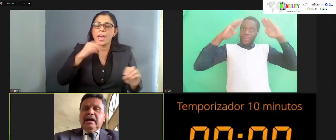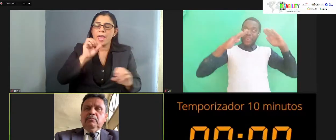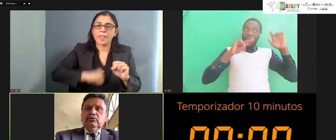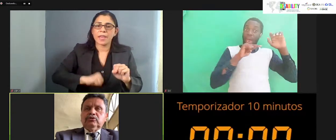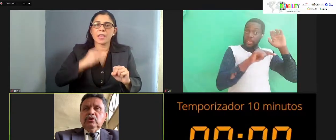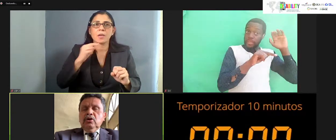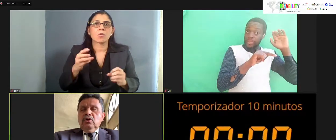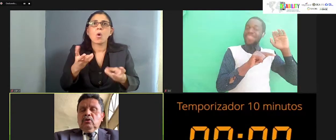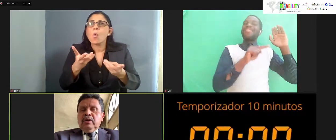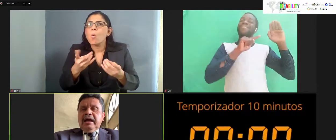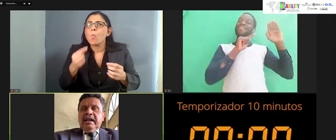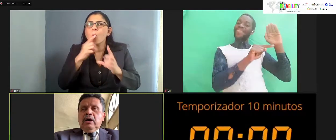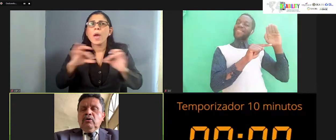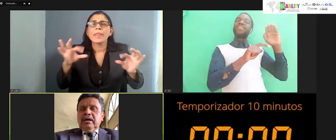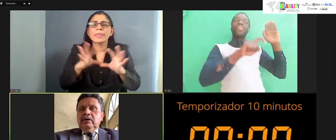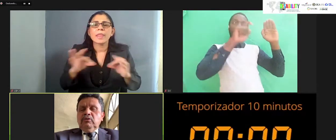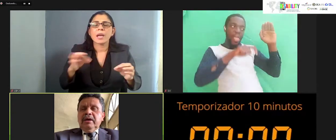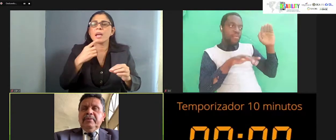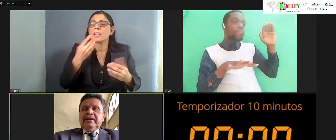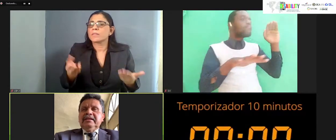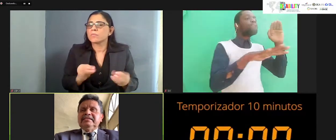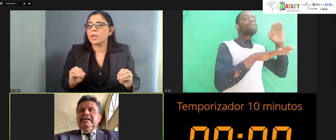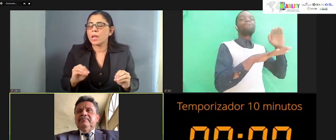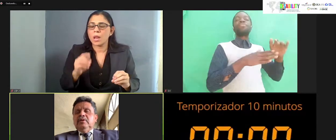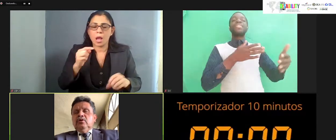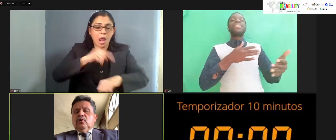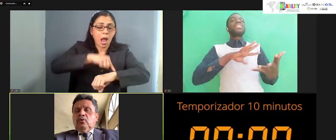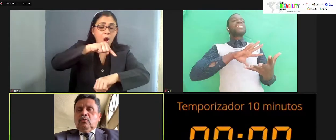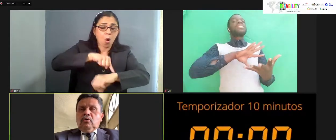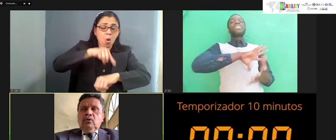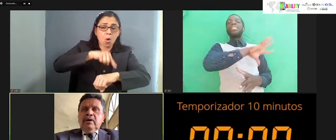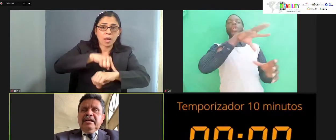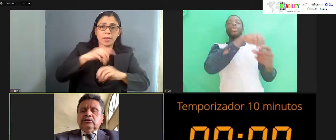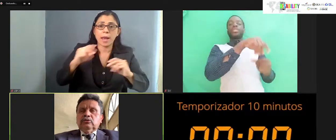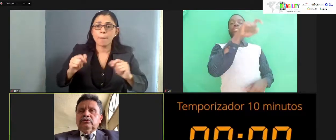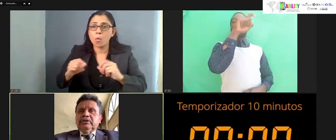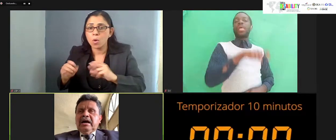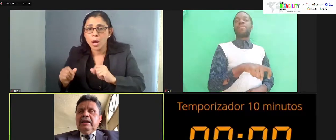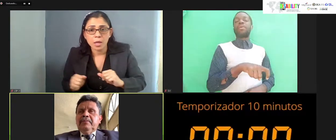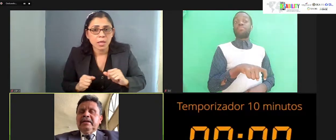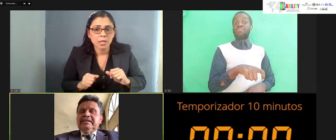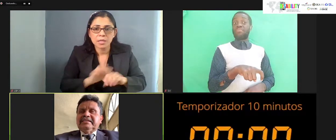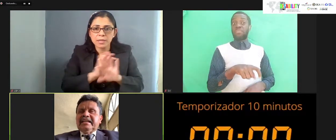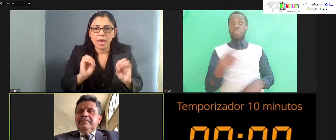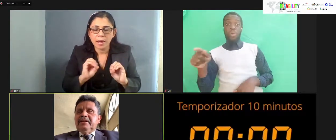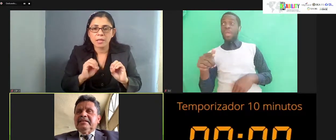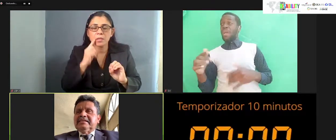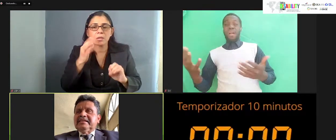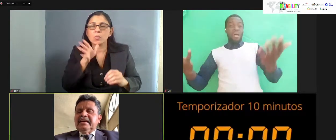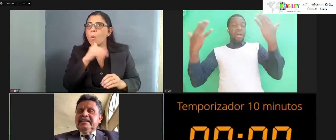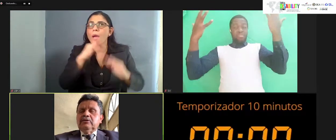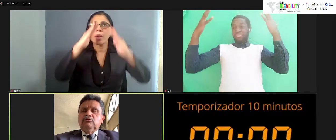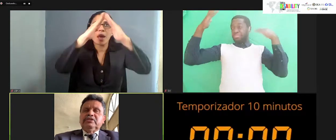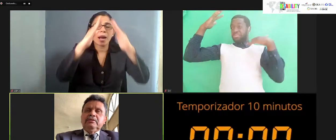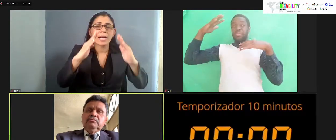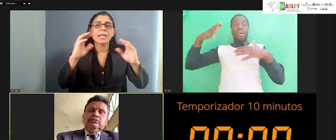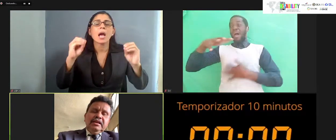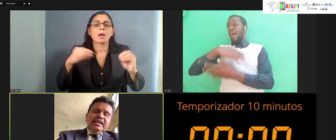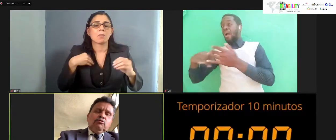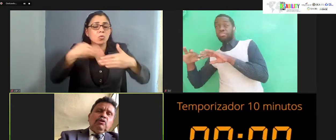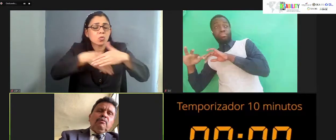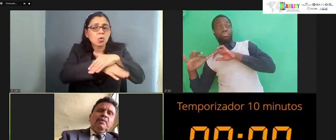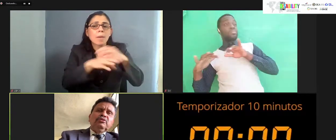we cannot or we do not have in an emergency these